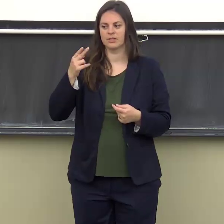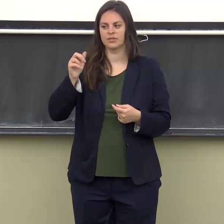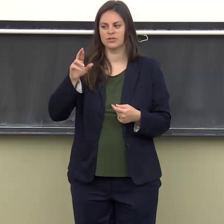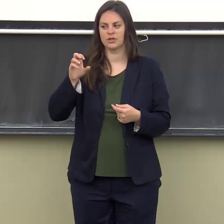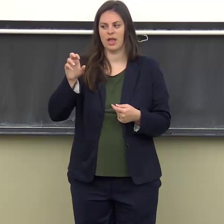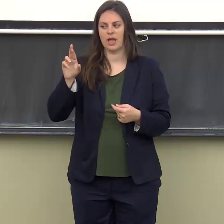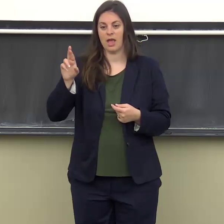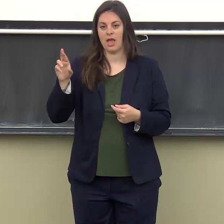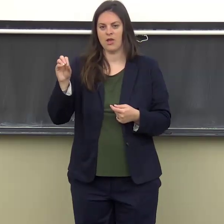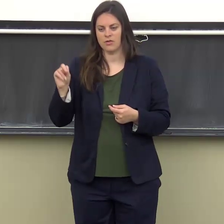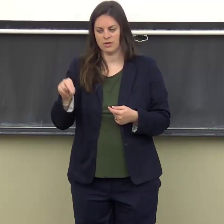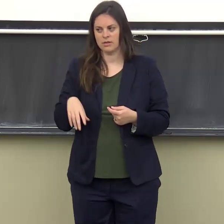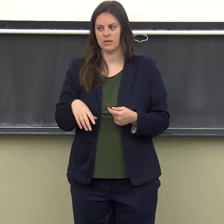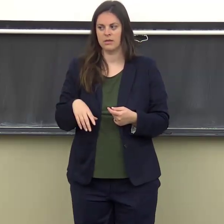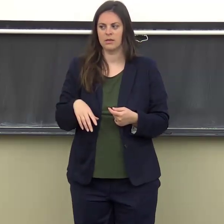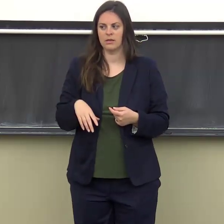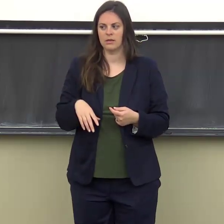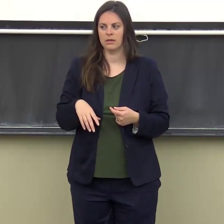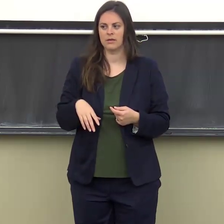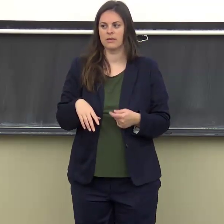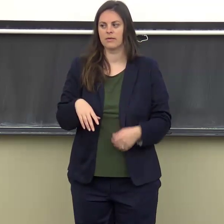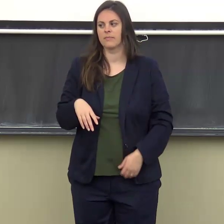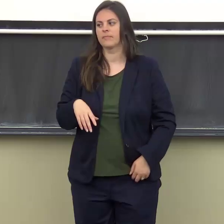So what happens?